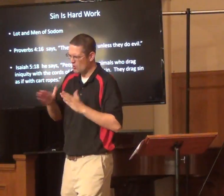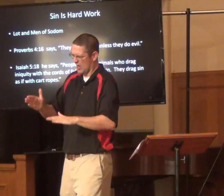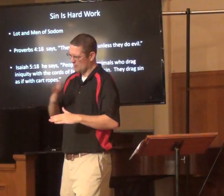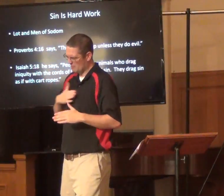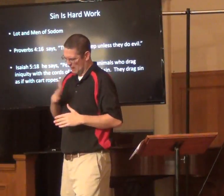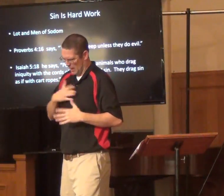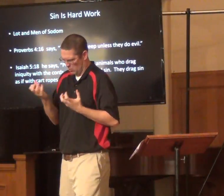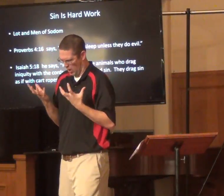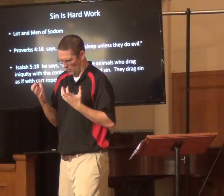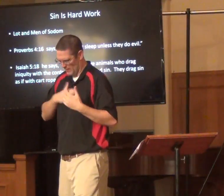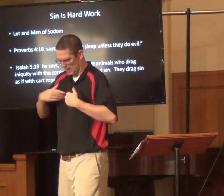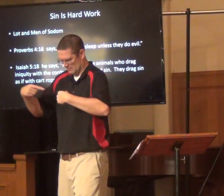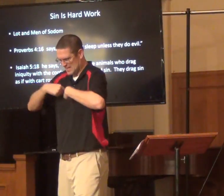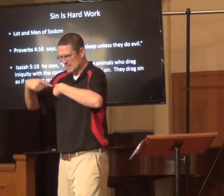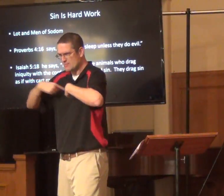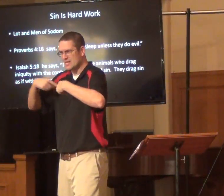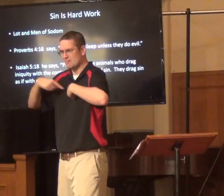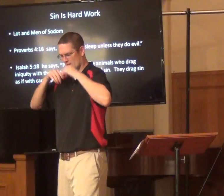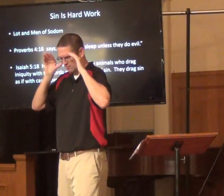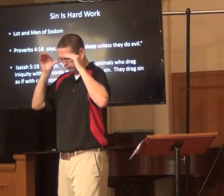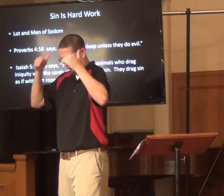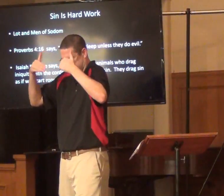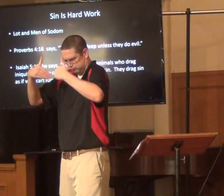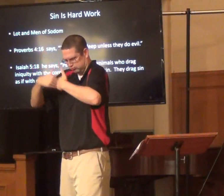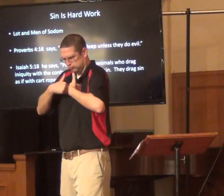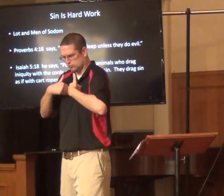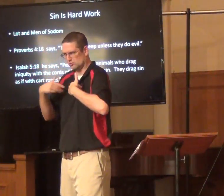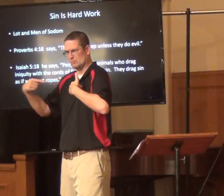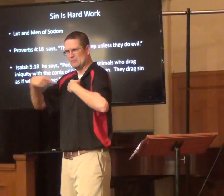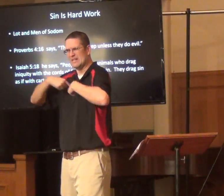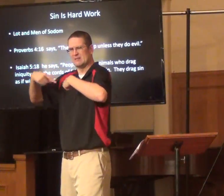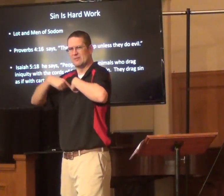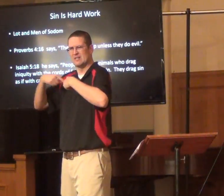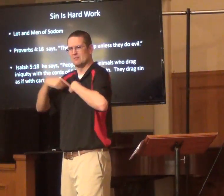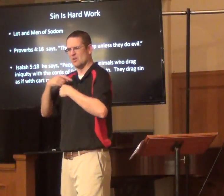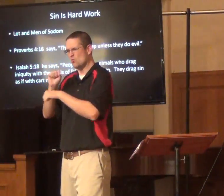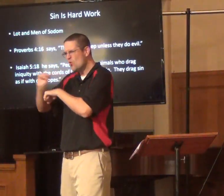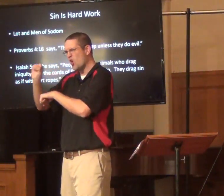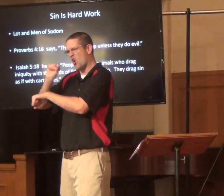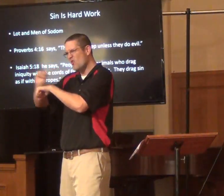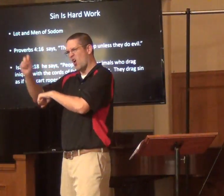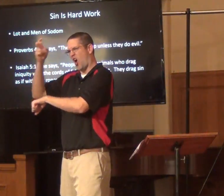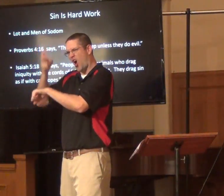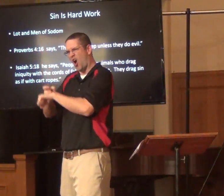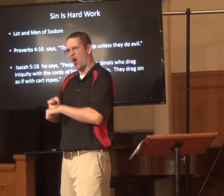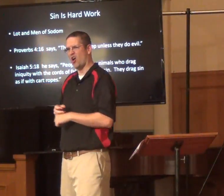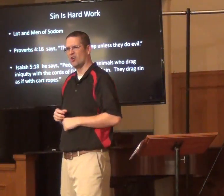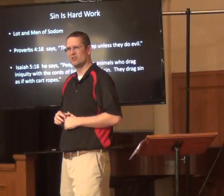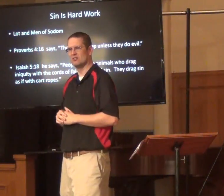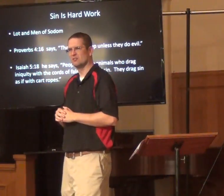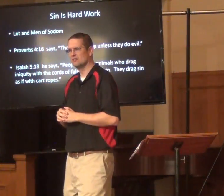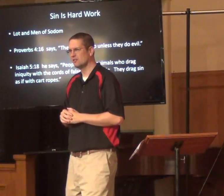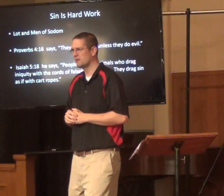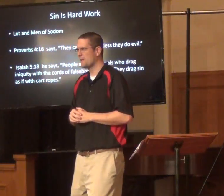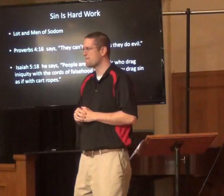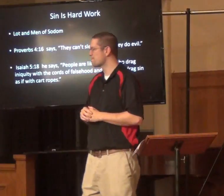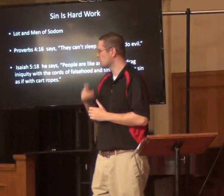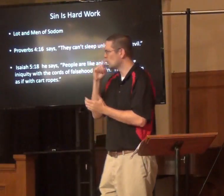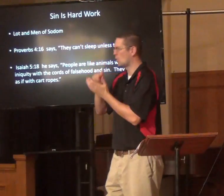God and wanting to do it my way, and do it the way I want and focus on me. And they work so